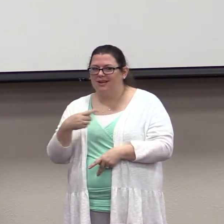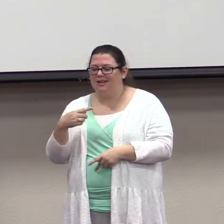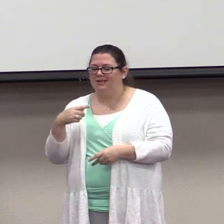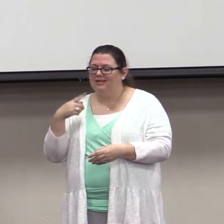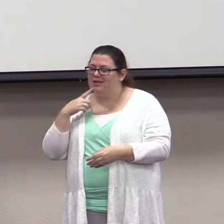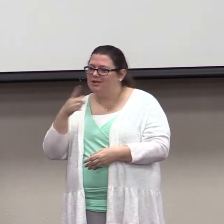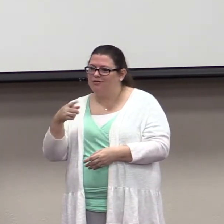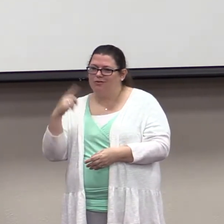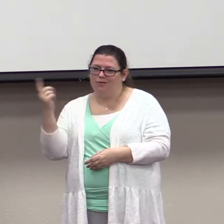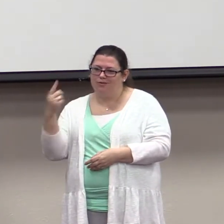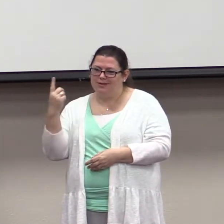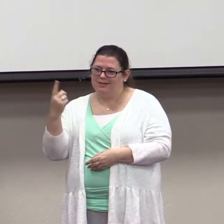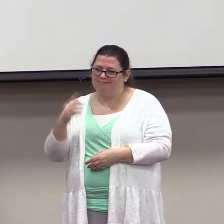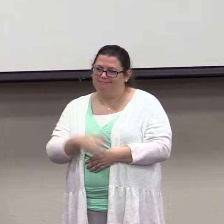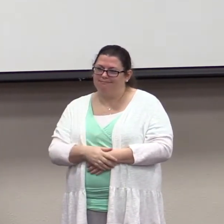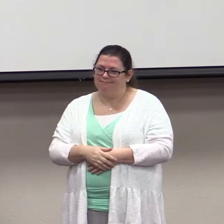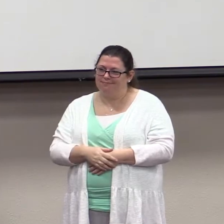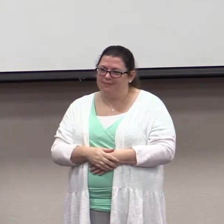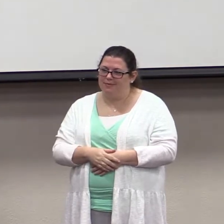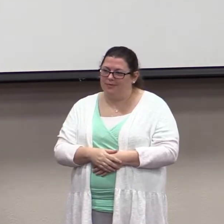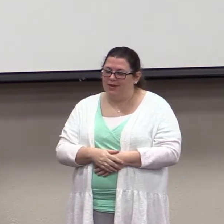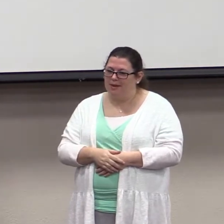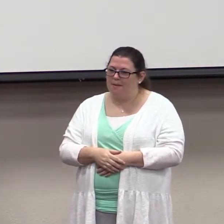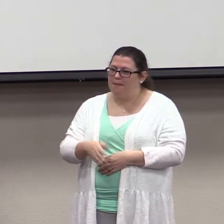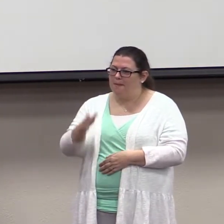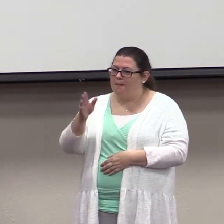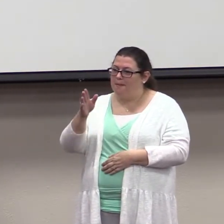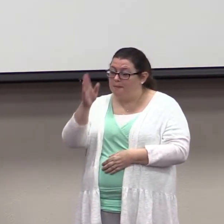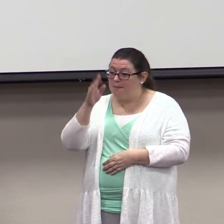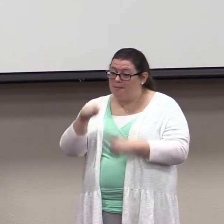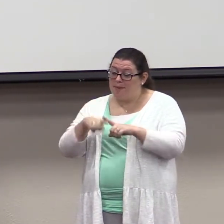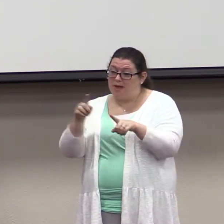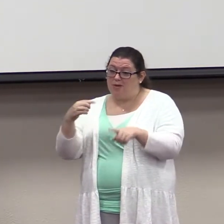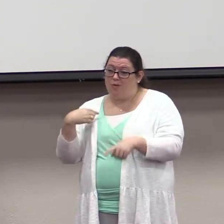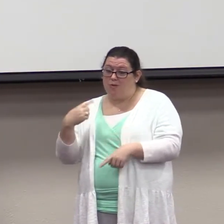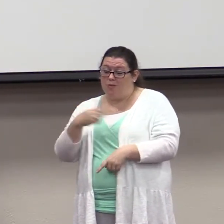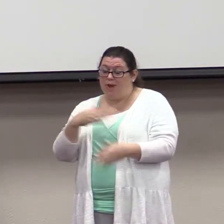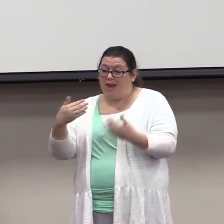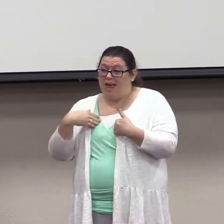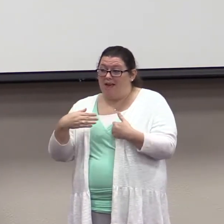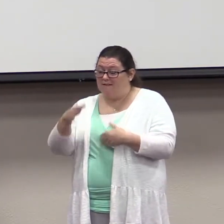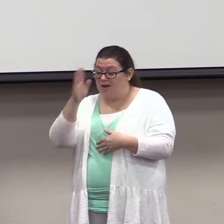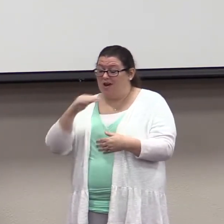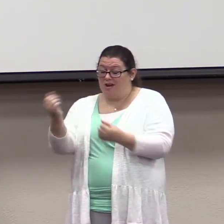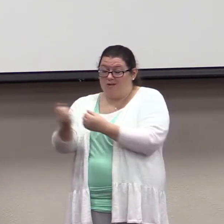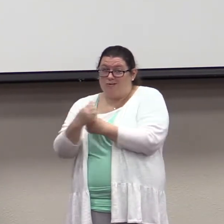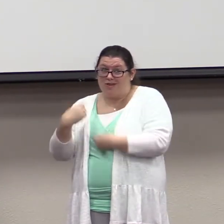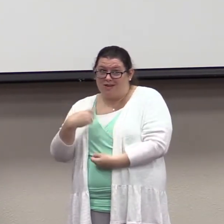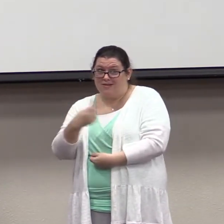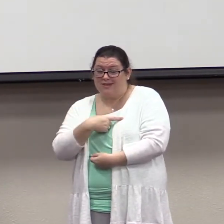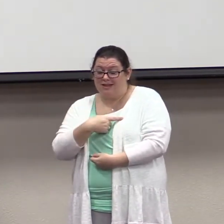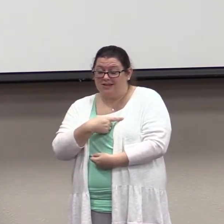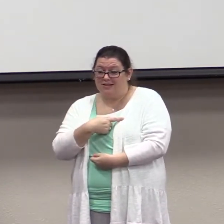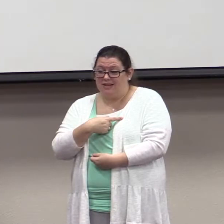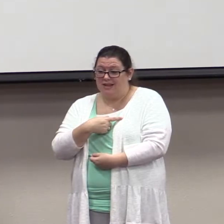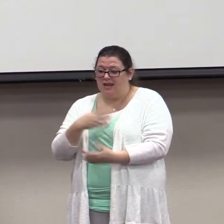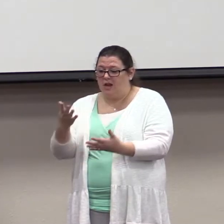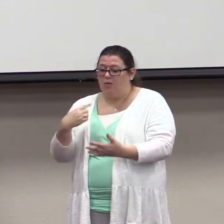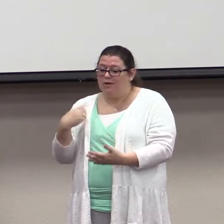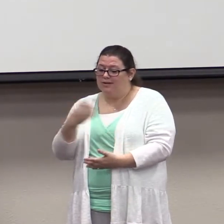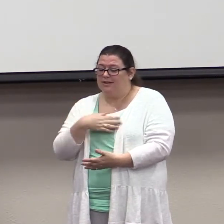be. But we have a God that loves us and wants us to seek first his righteousness in what we